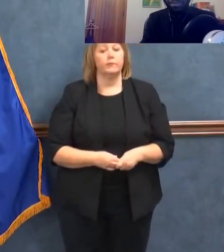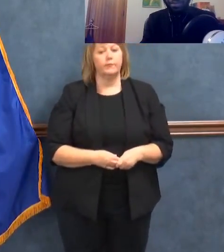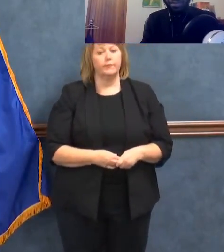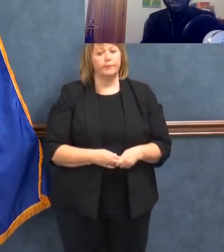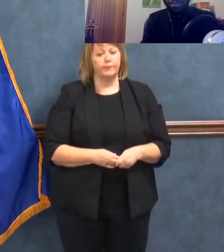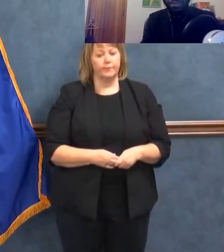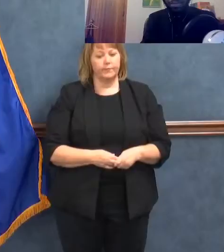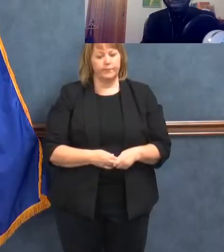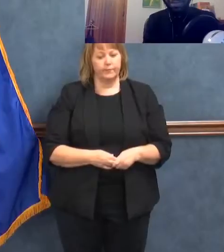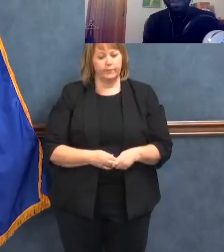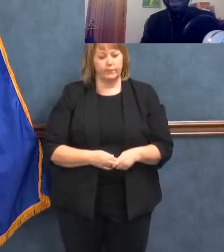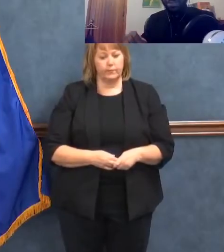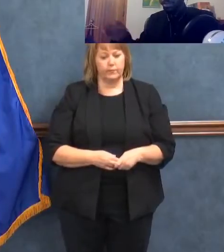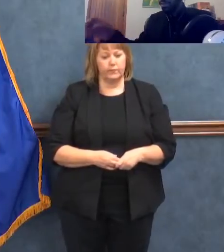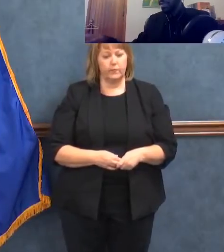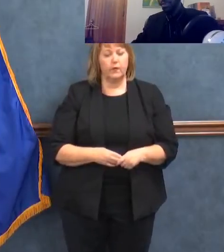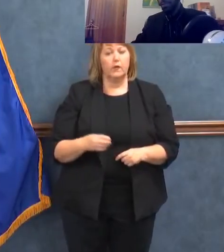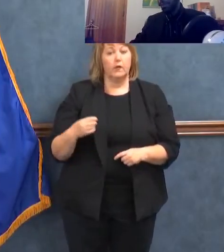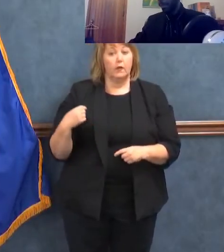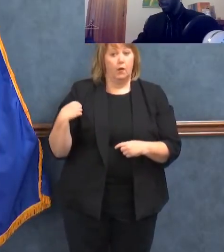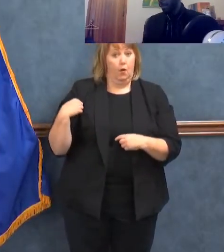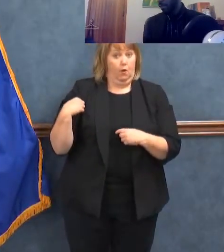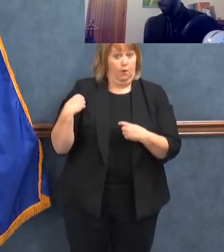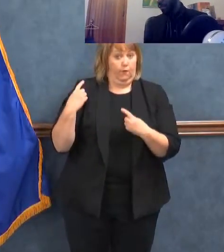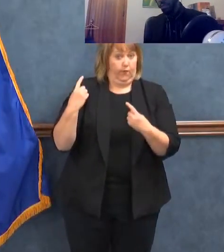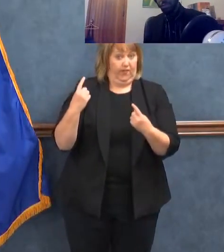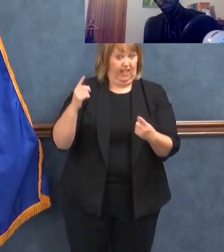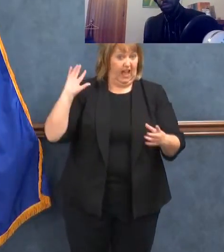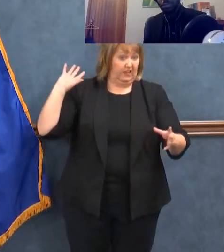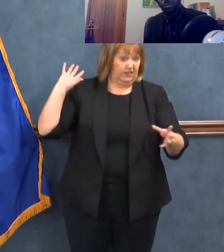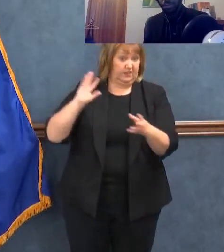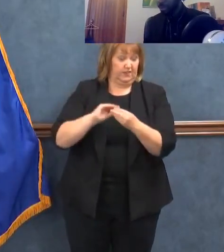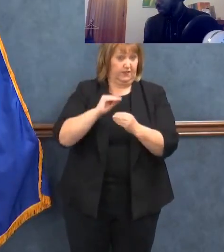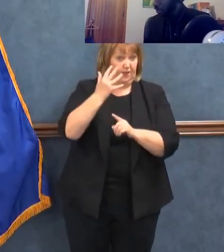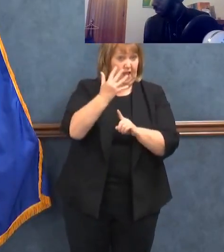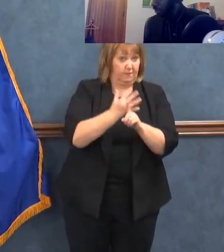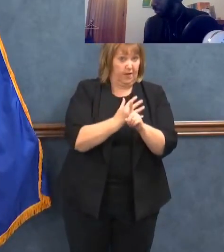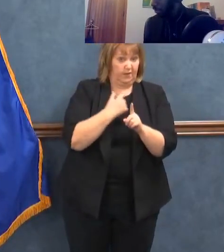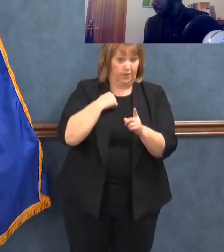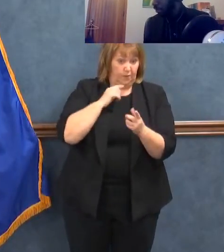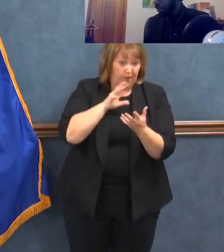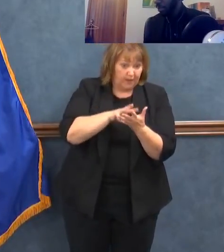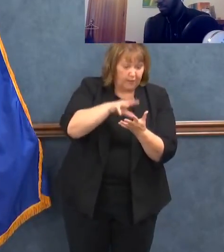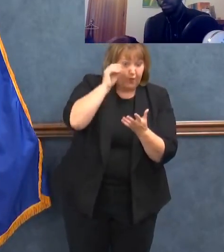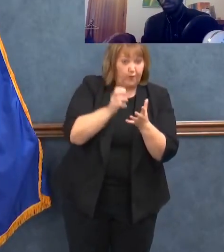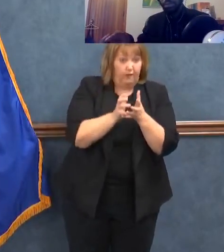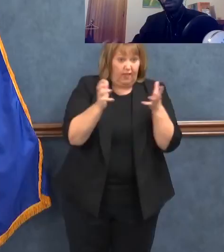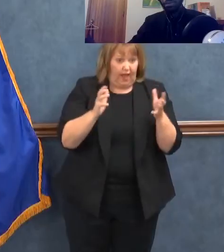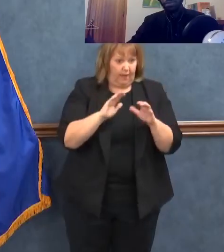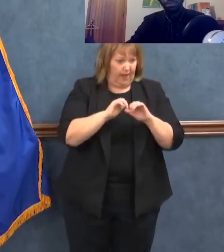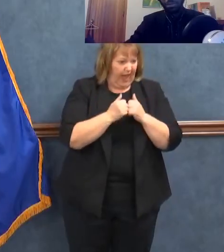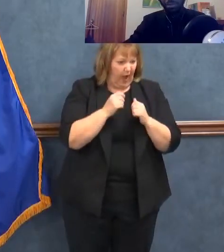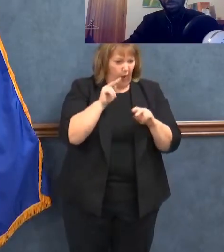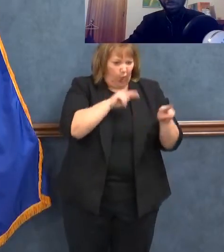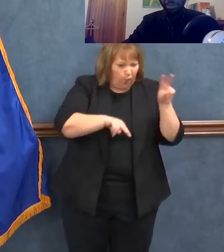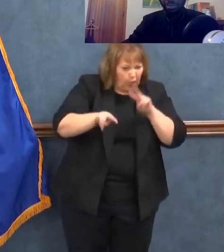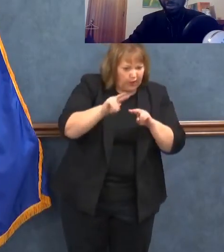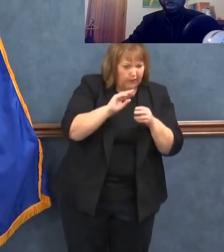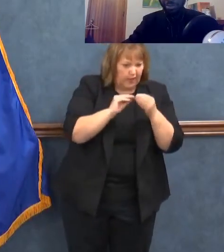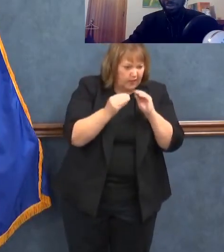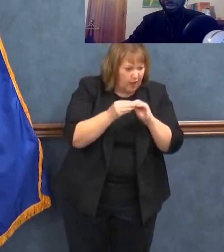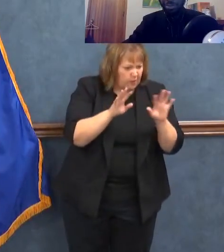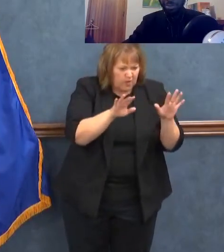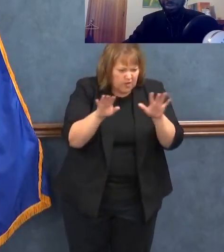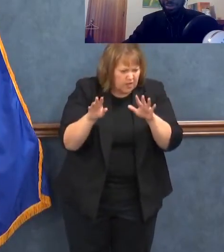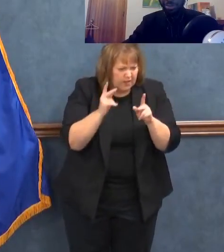2 weeks and over the course of the last 5 months, we have learned a lot, day to day, about how best to analyze this data and